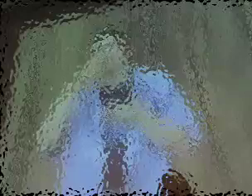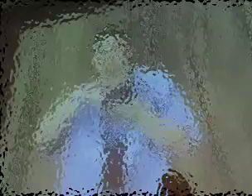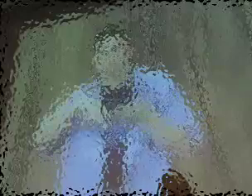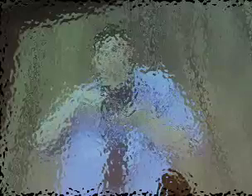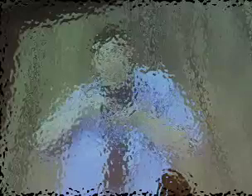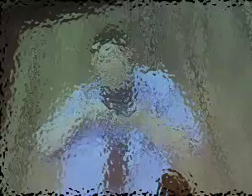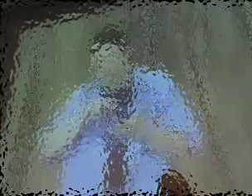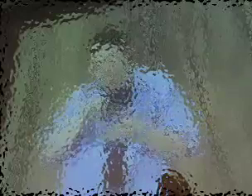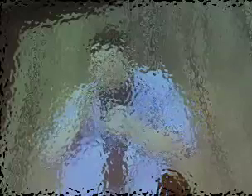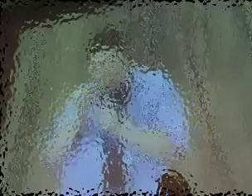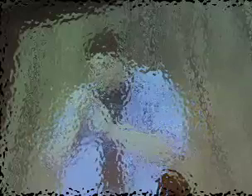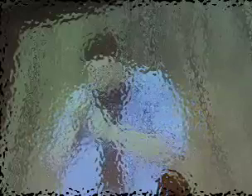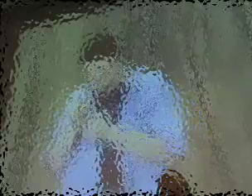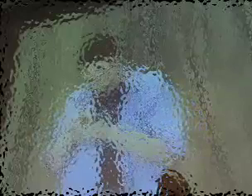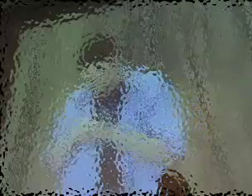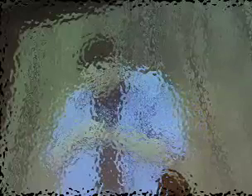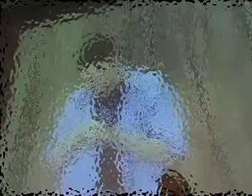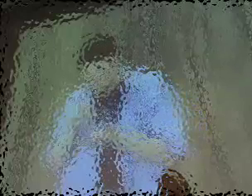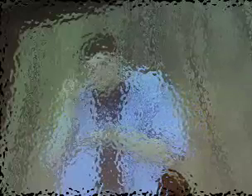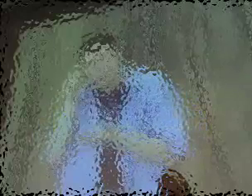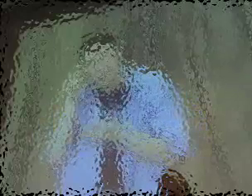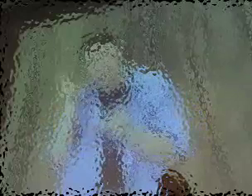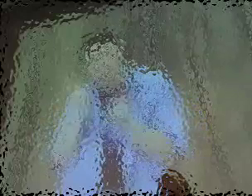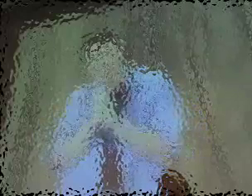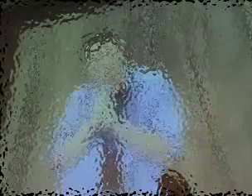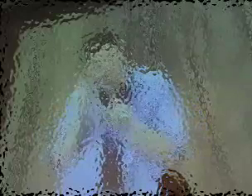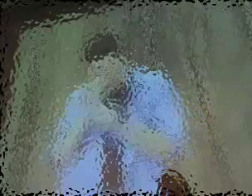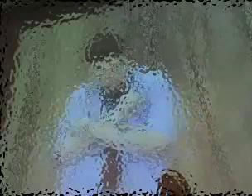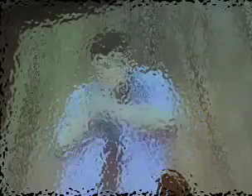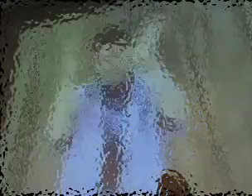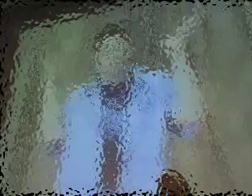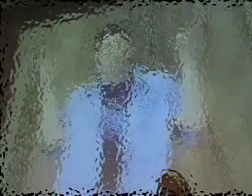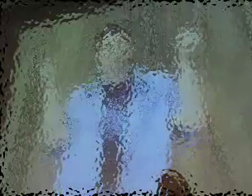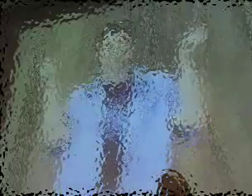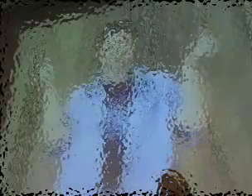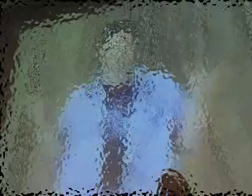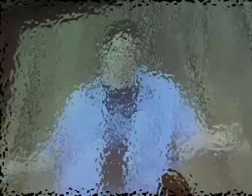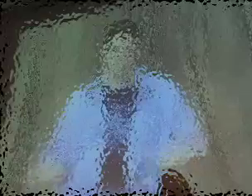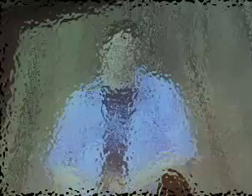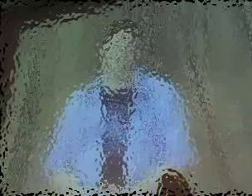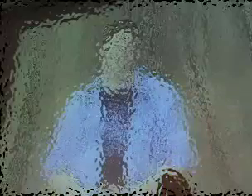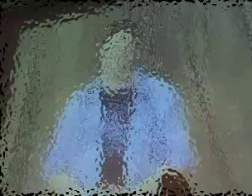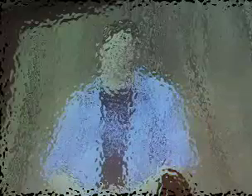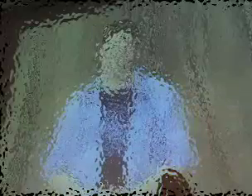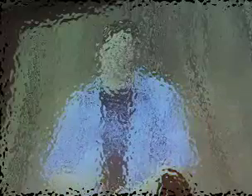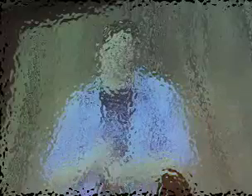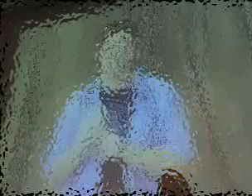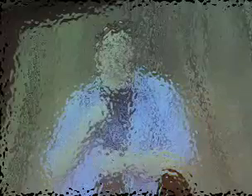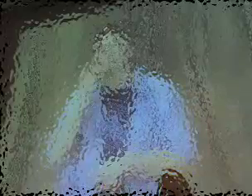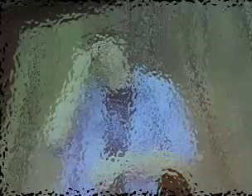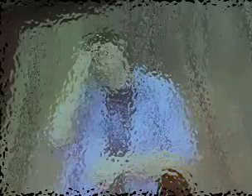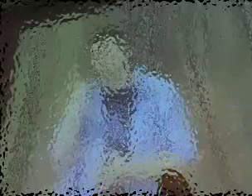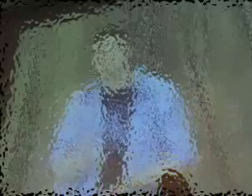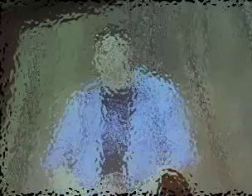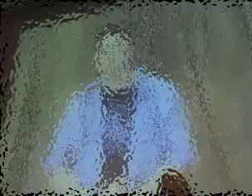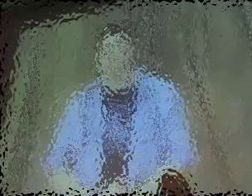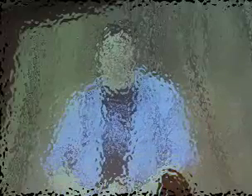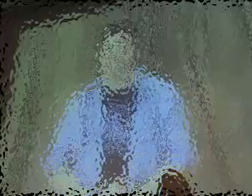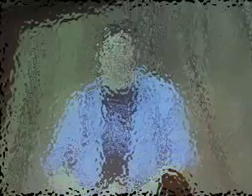I'm trying to figure out what I'm reading. I look at the vocabulary and then I figure out, I visualize something and then produce something in ASL. I think